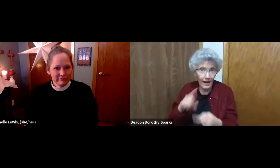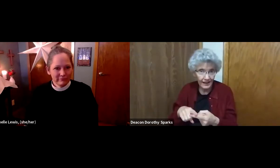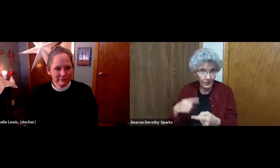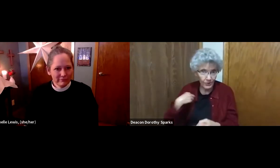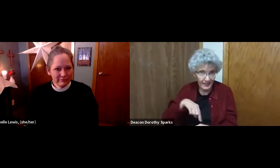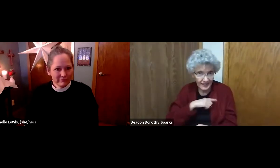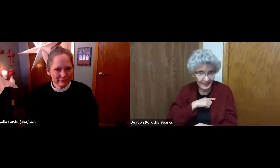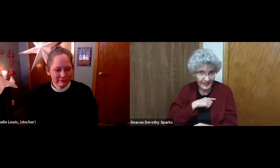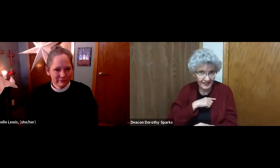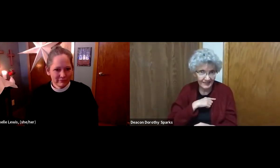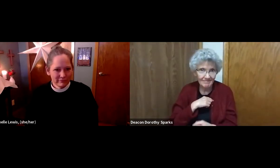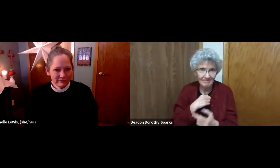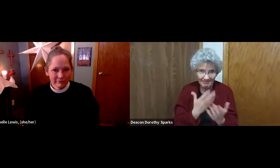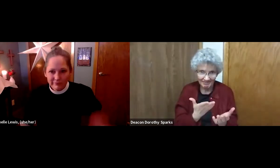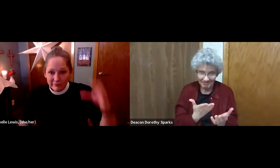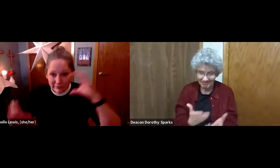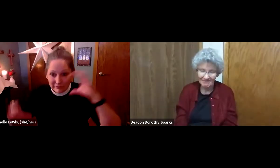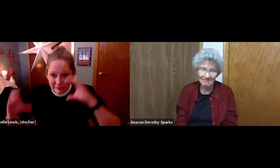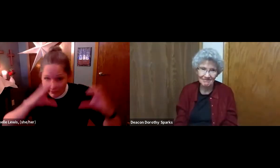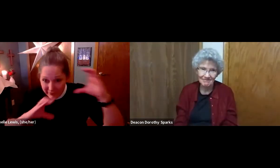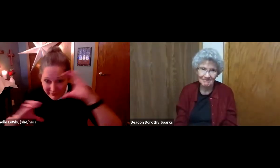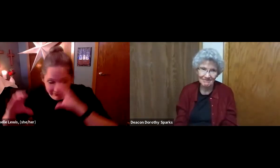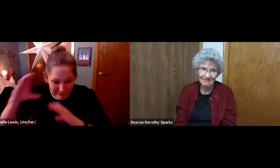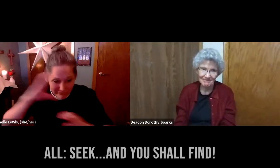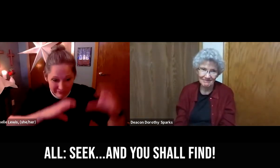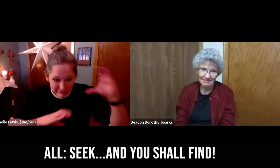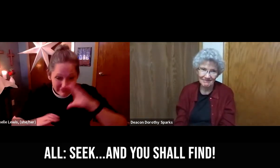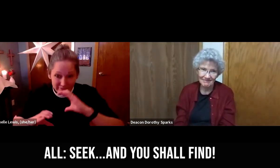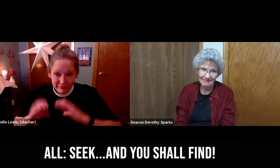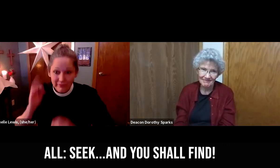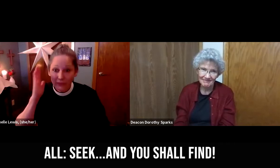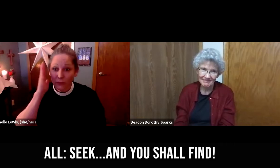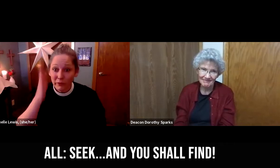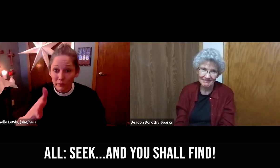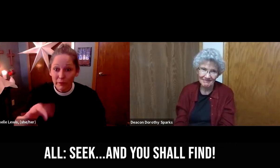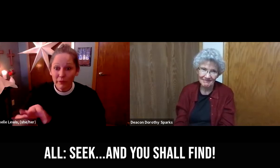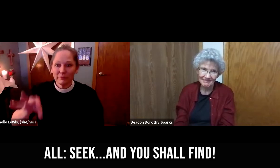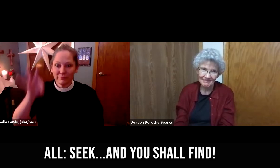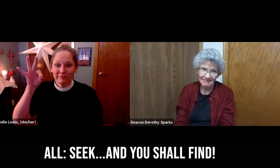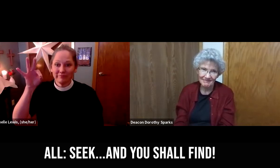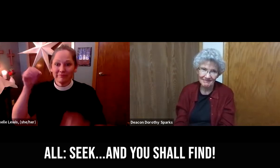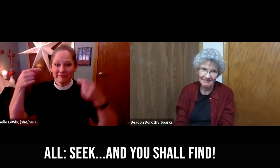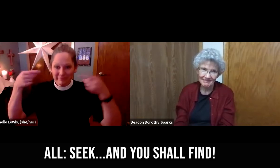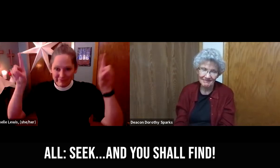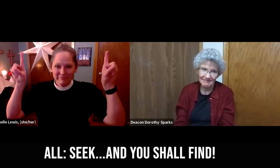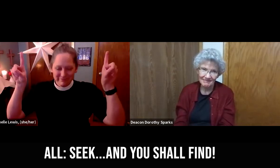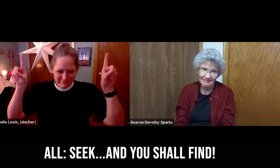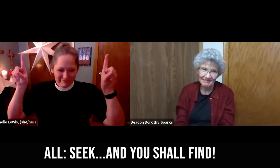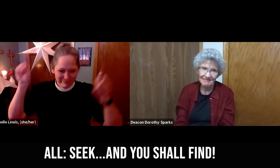Jesus promises that when we seek, you shall